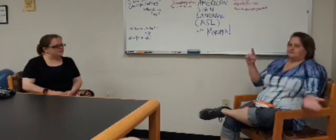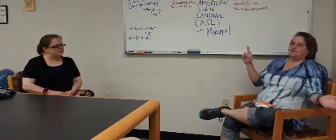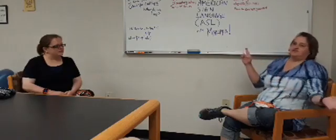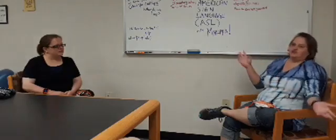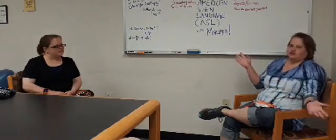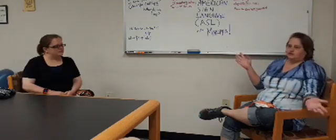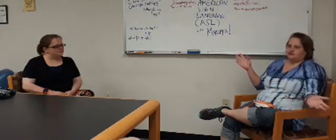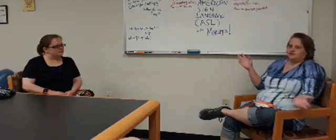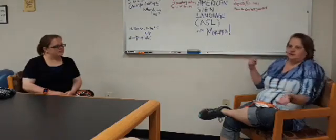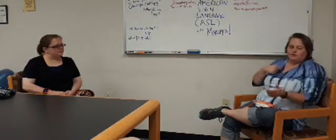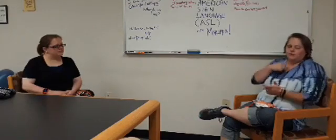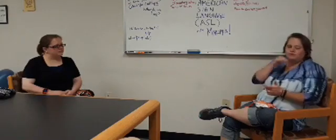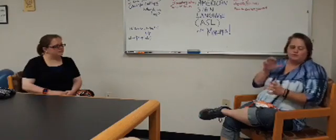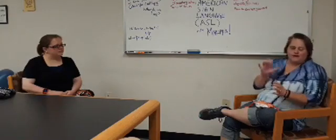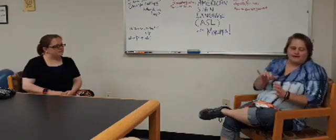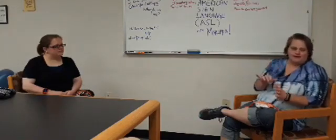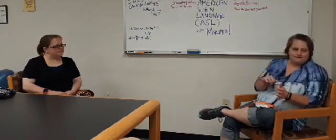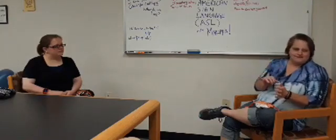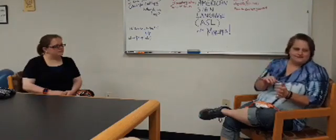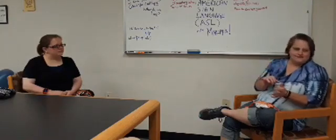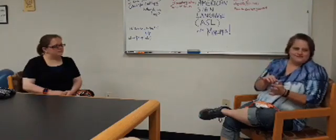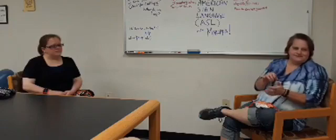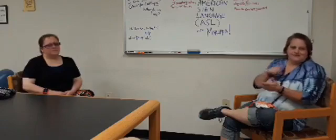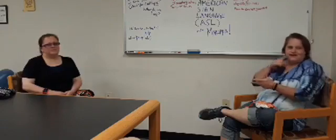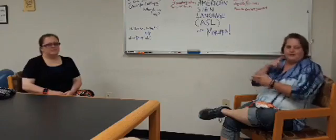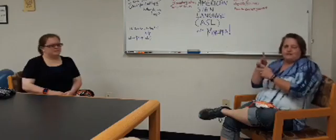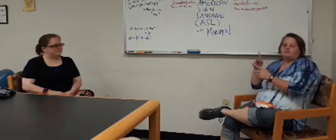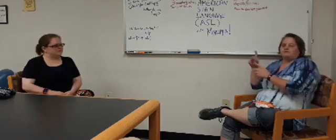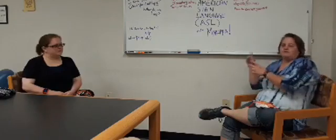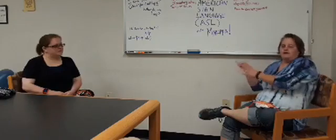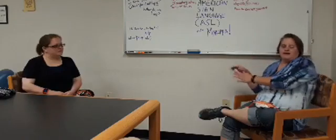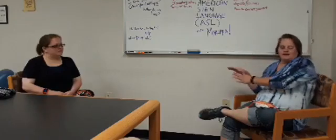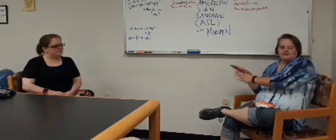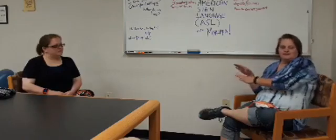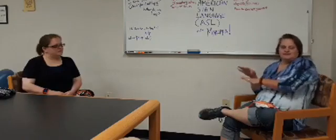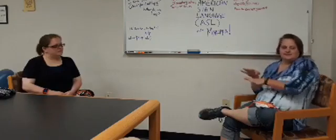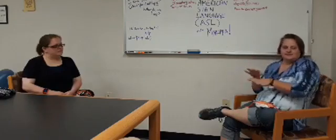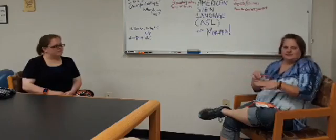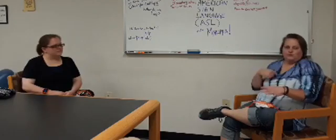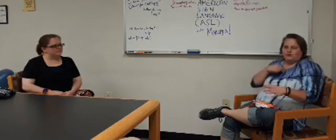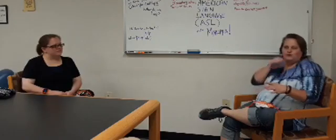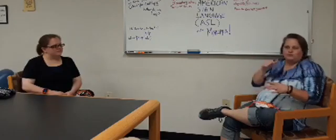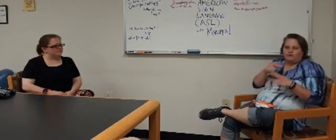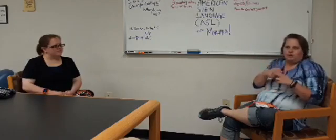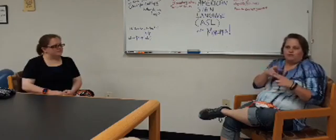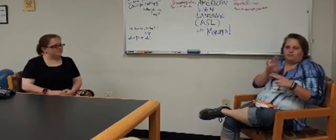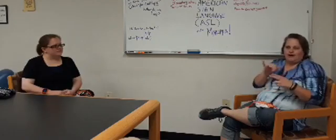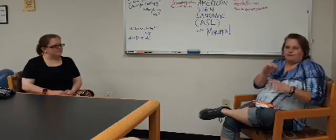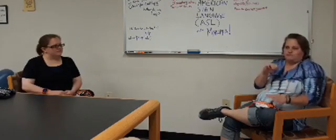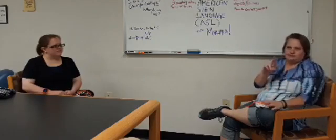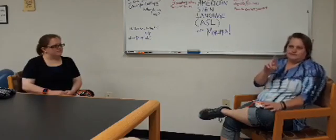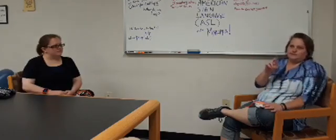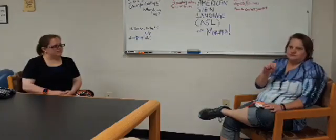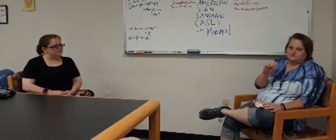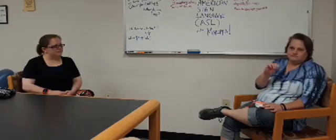Mr. We don't do that. The hearing people do that. Right. We don't call by Mr.